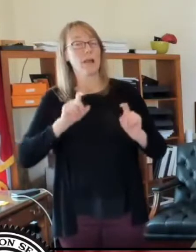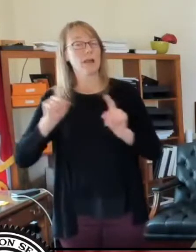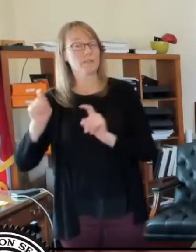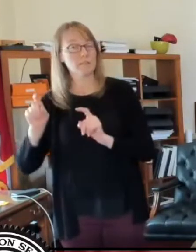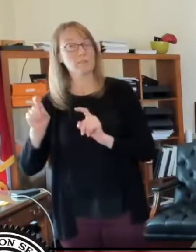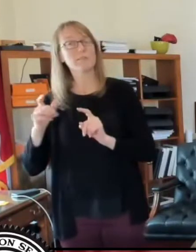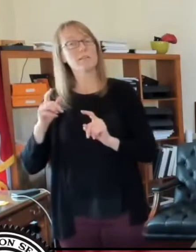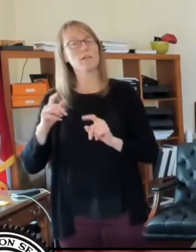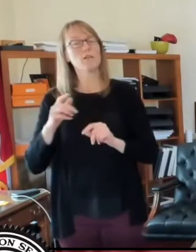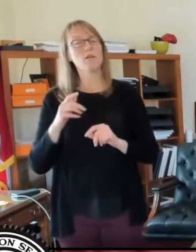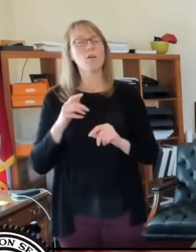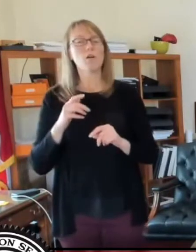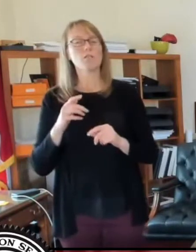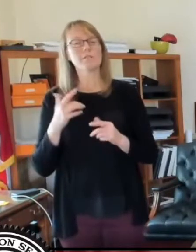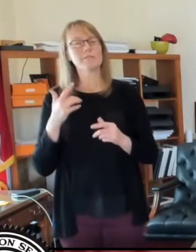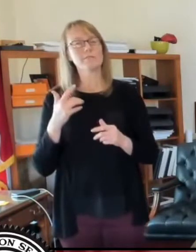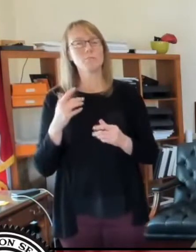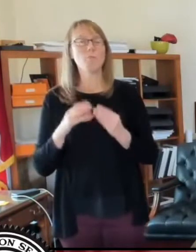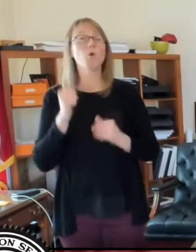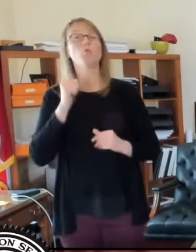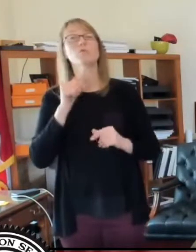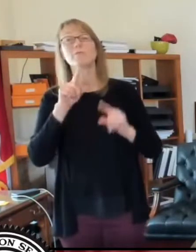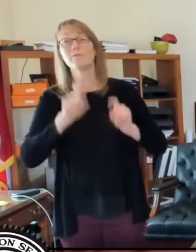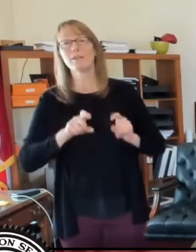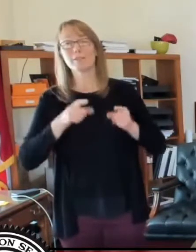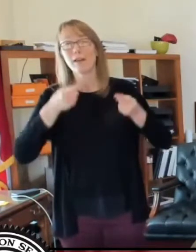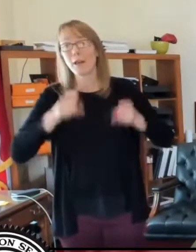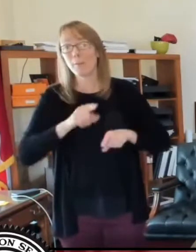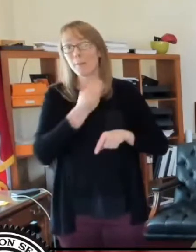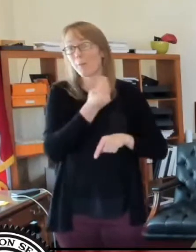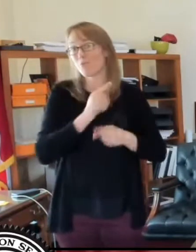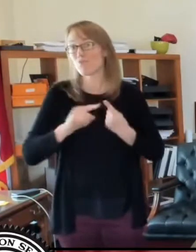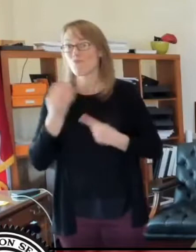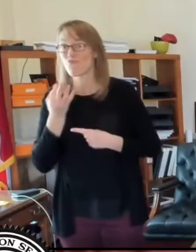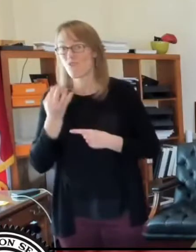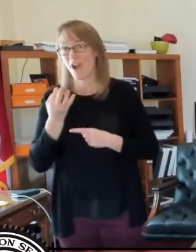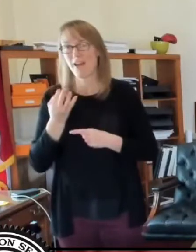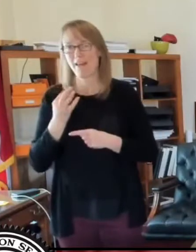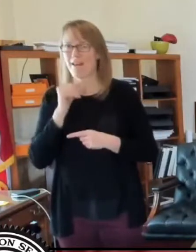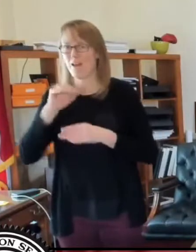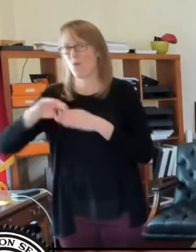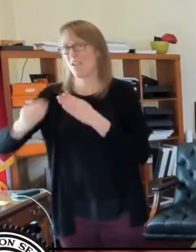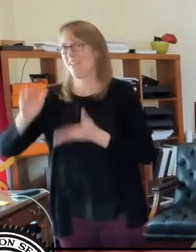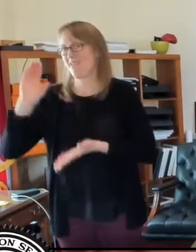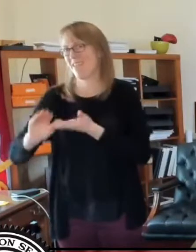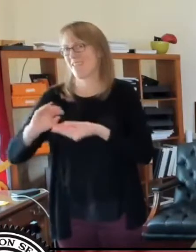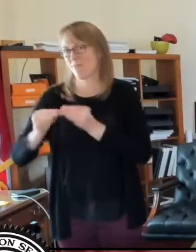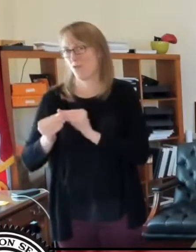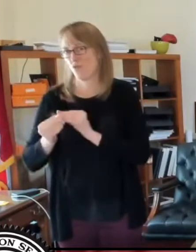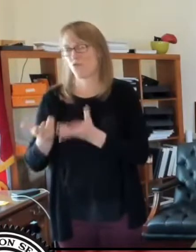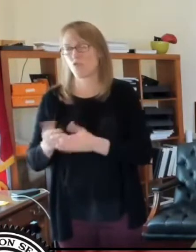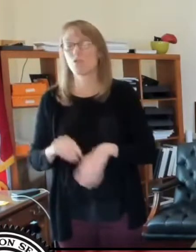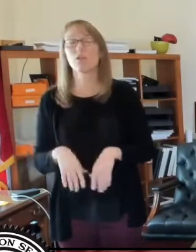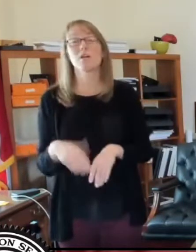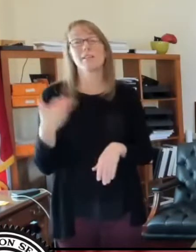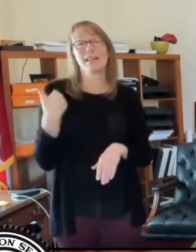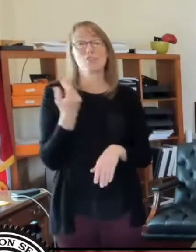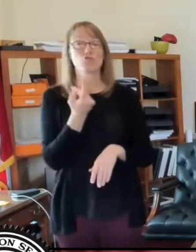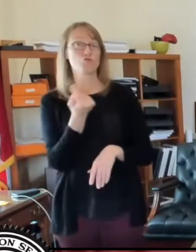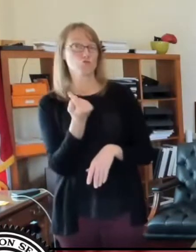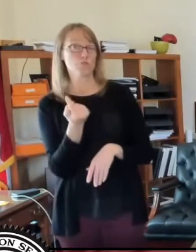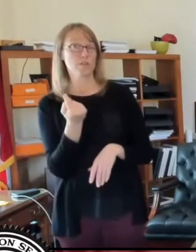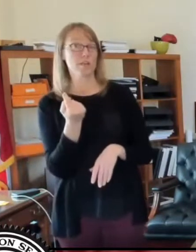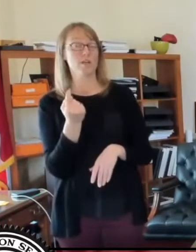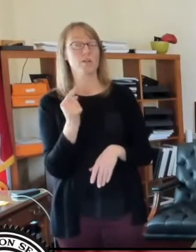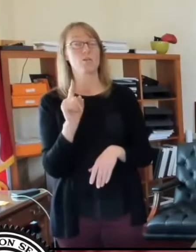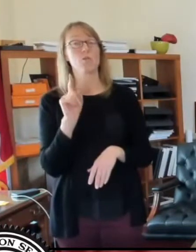last Monday, there were almost 1,500 tests just in the city alone. On last Tuesday, there were about